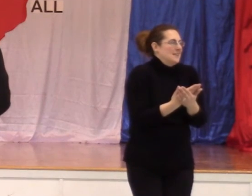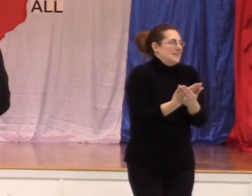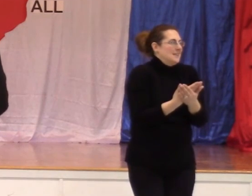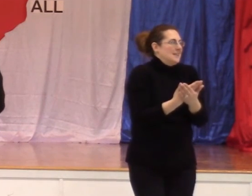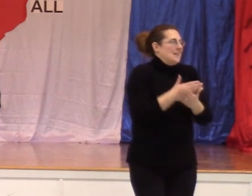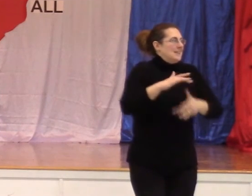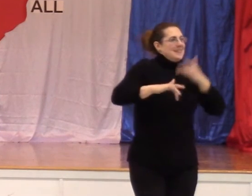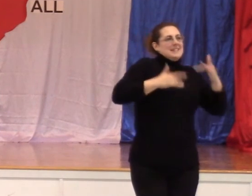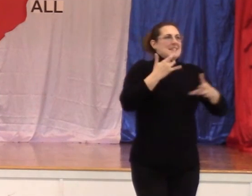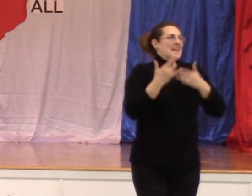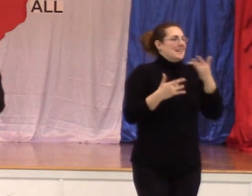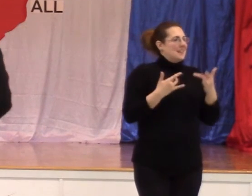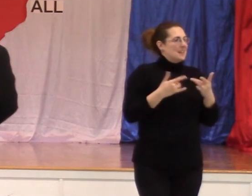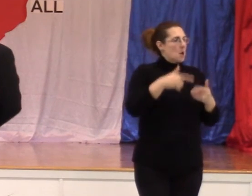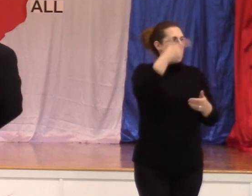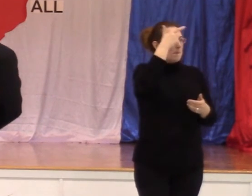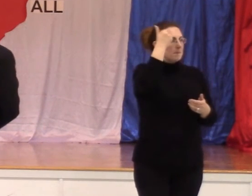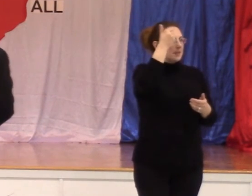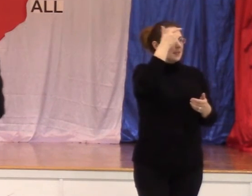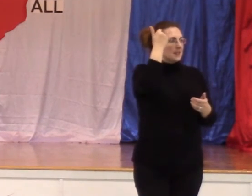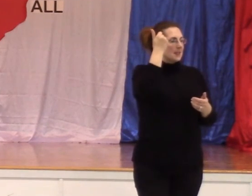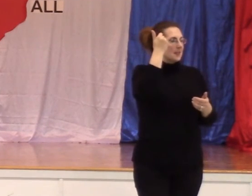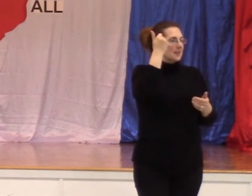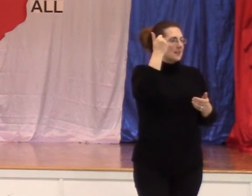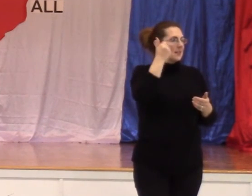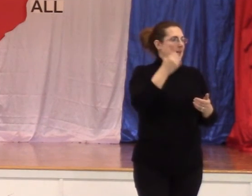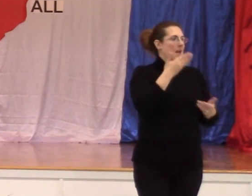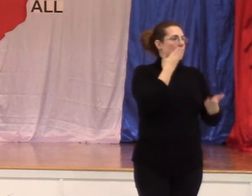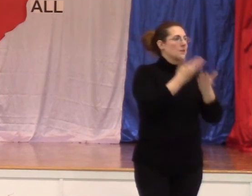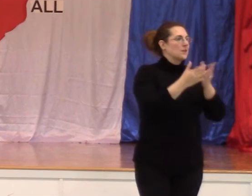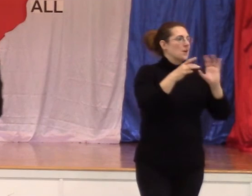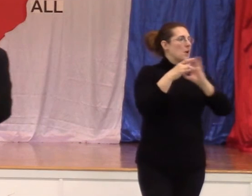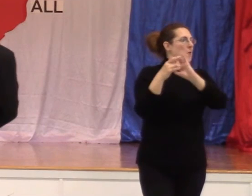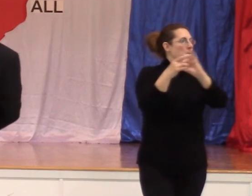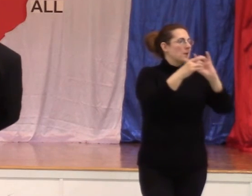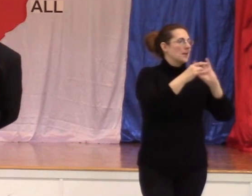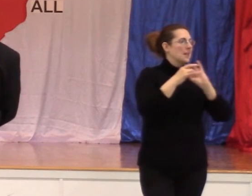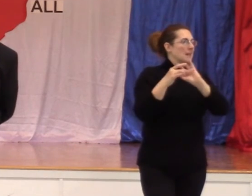Right? Because I've got such great relationships there.